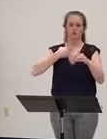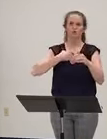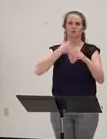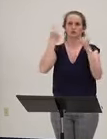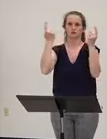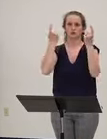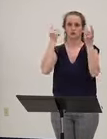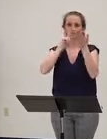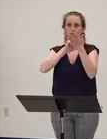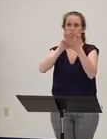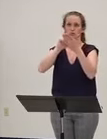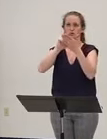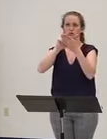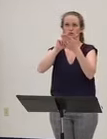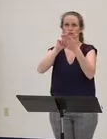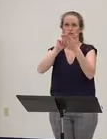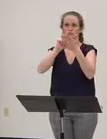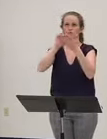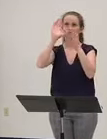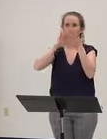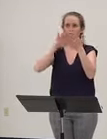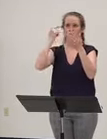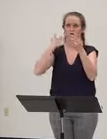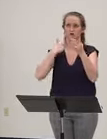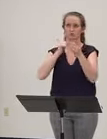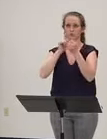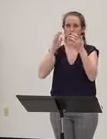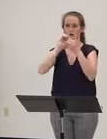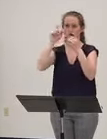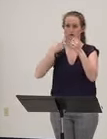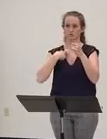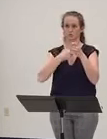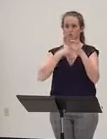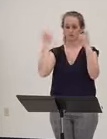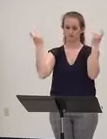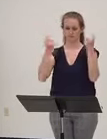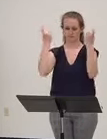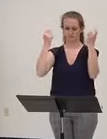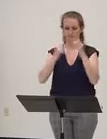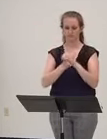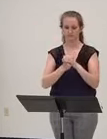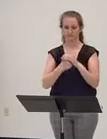of your glory as without end we acclaim.